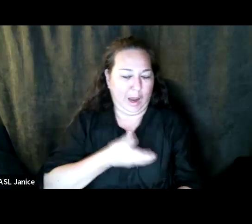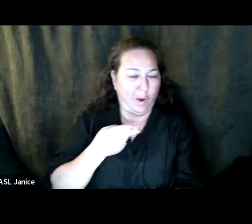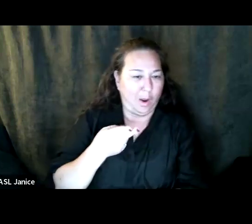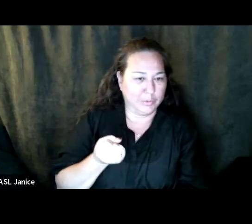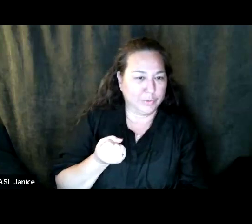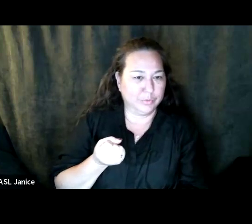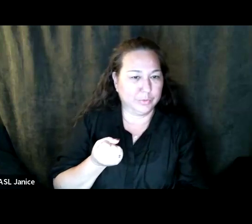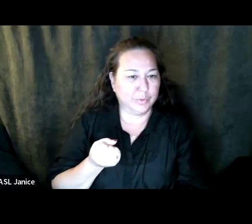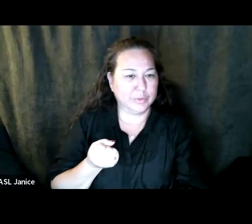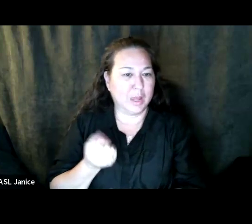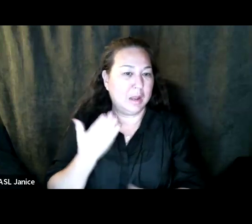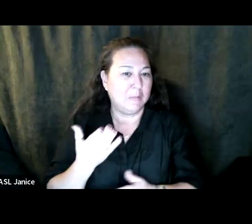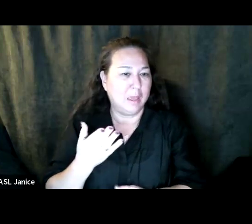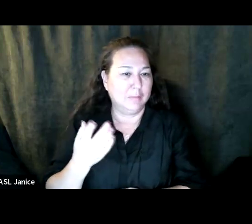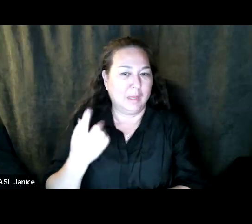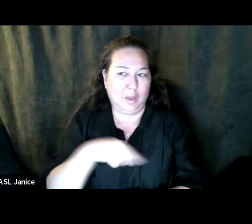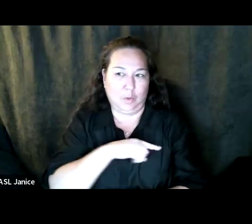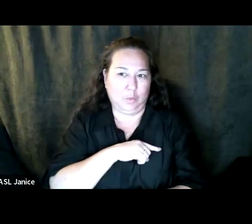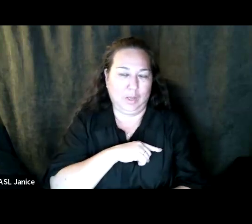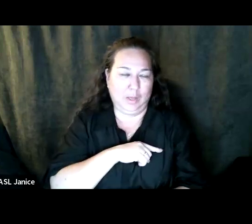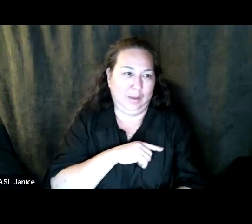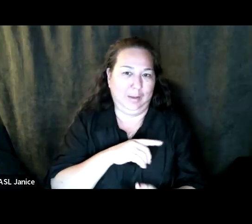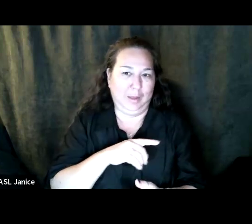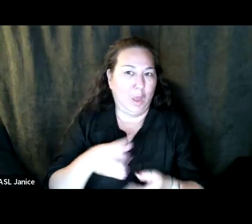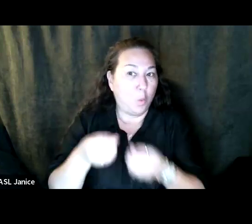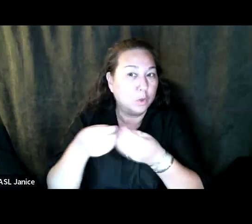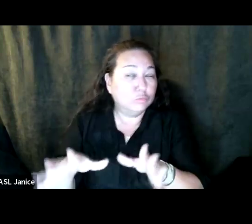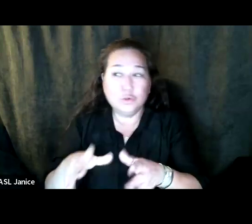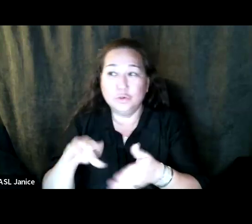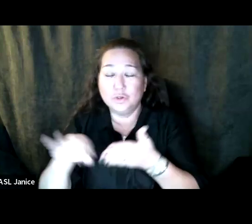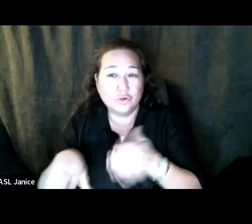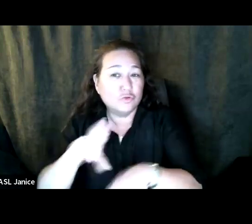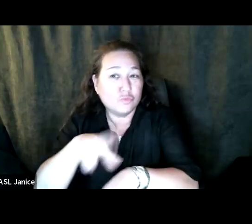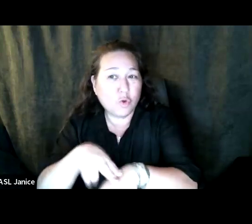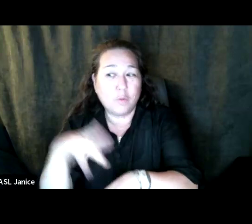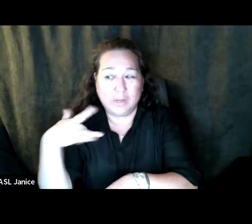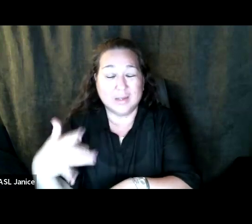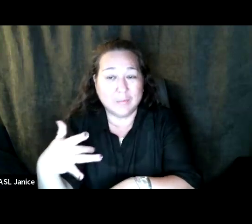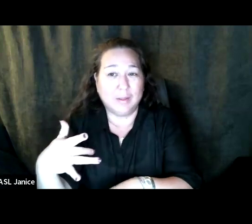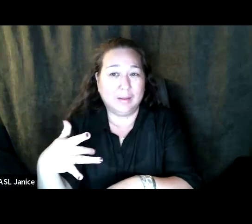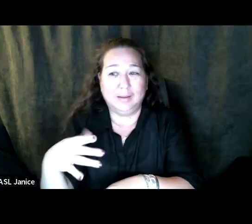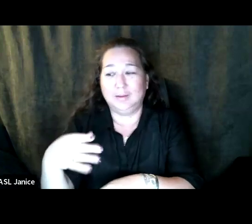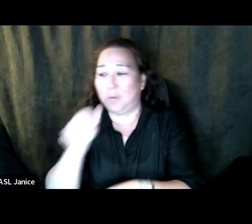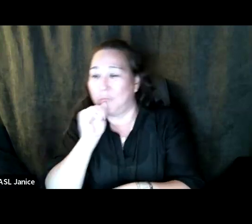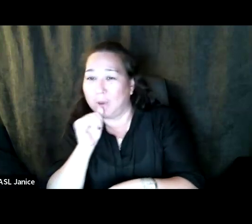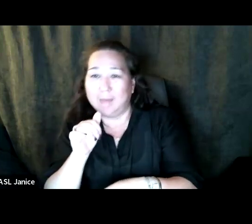would have gone to private or to charter or perhaps made a different choice. And so Karen and her staff do a great job going out and